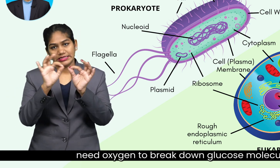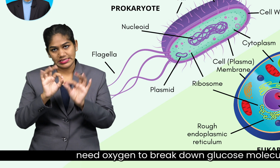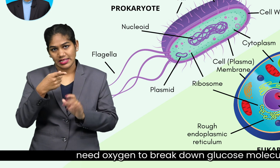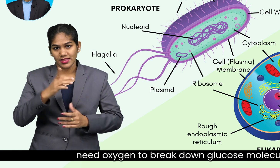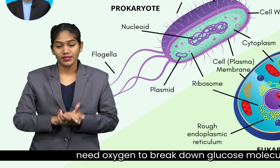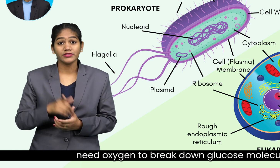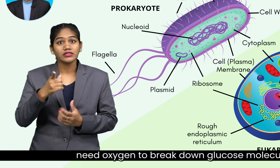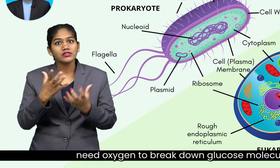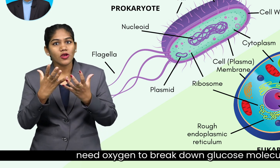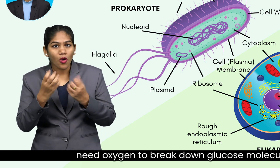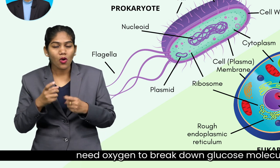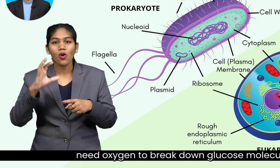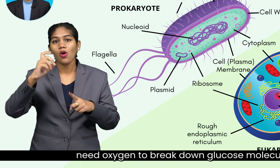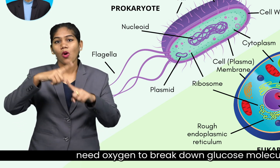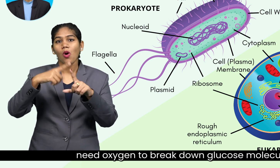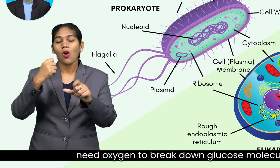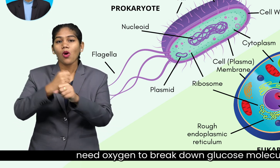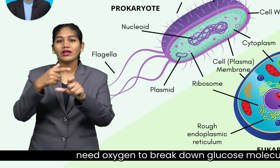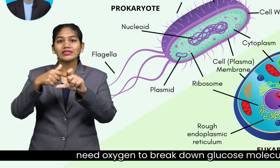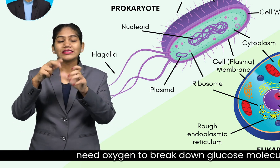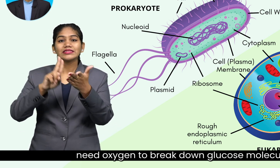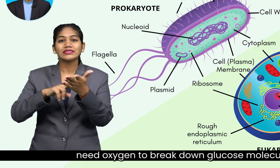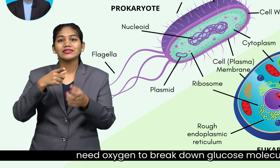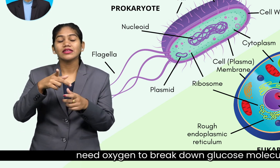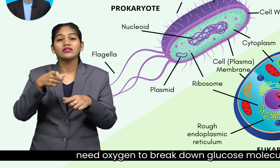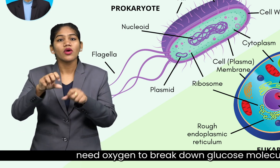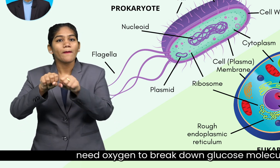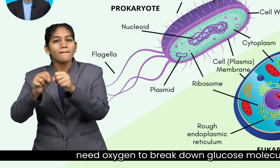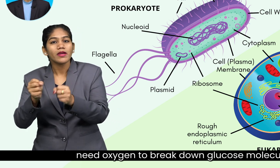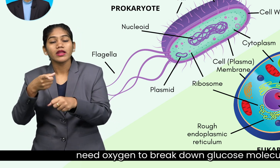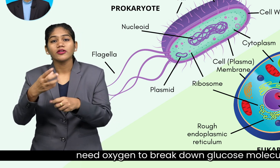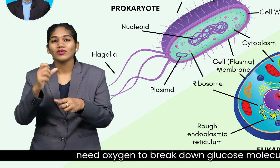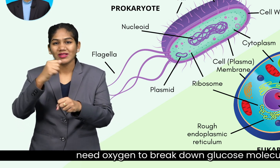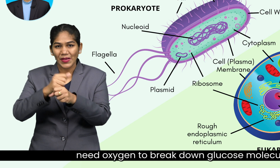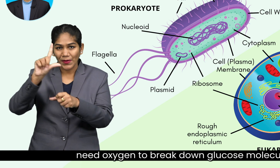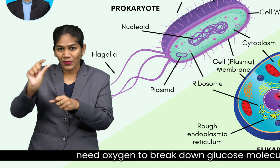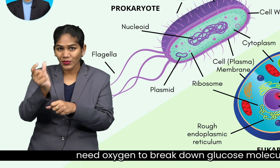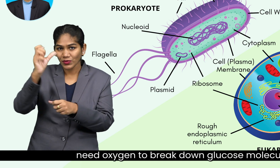need oxygen to break down glucose molecules